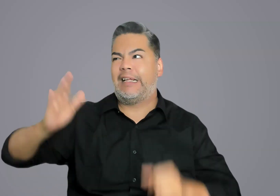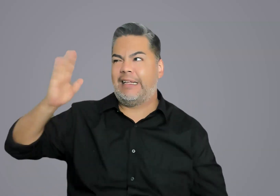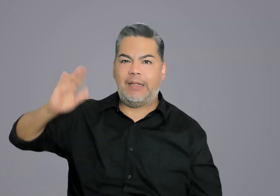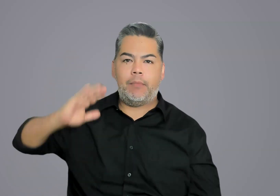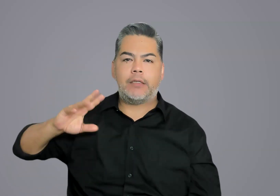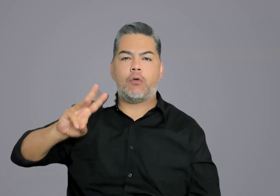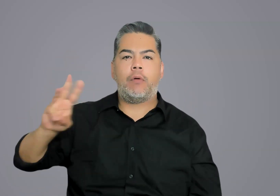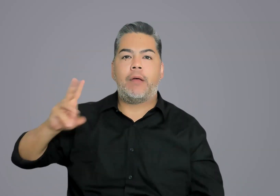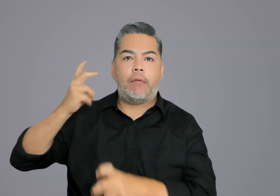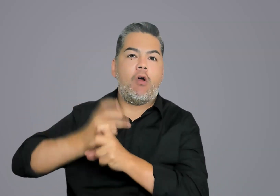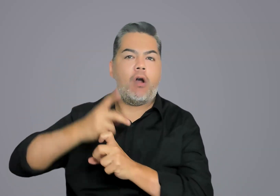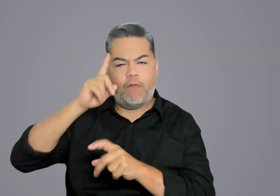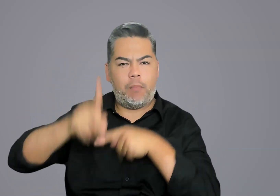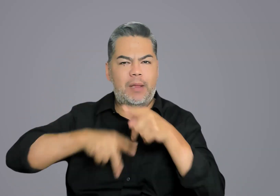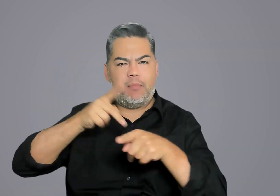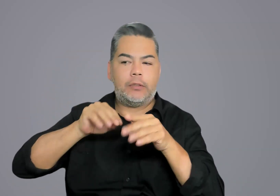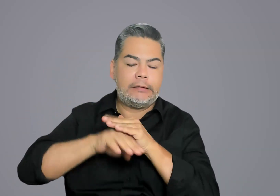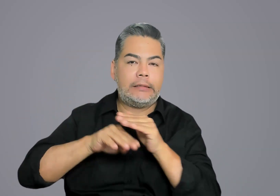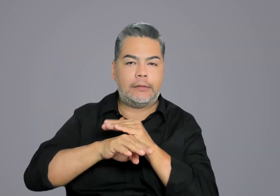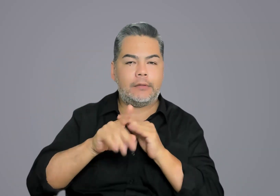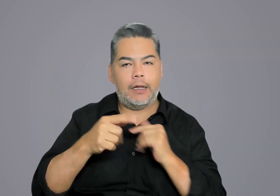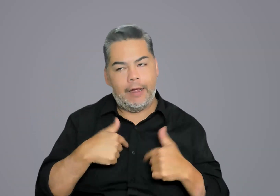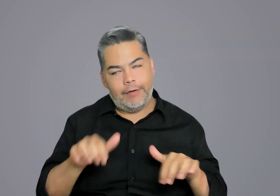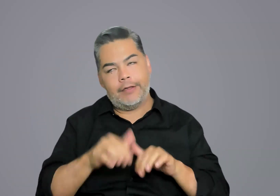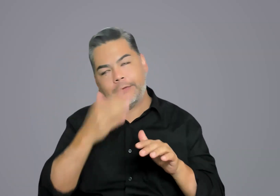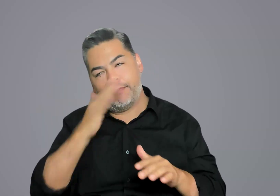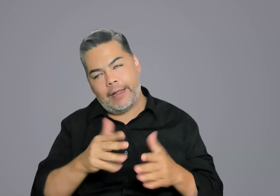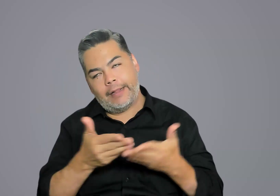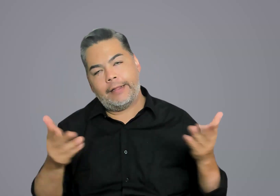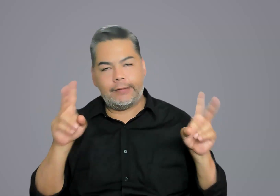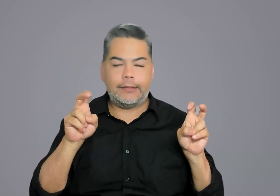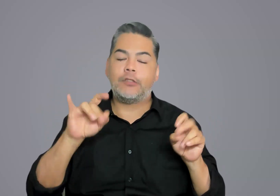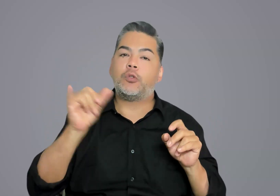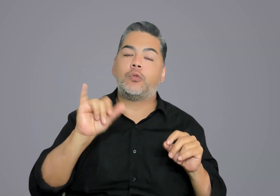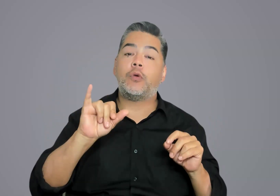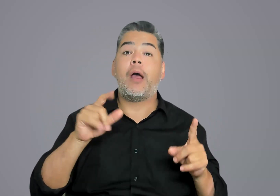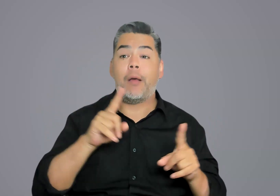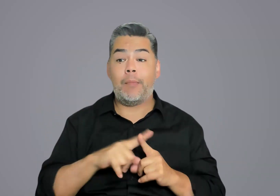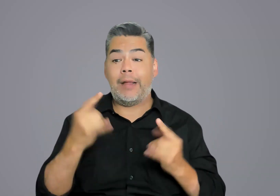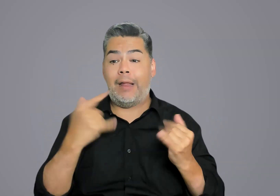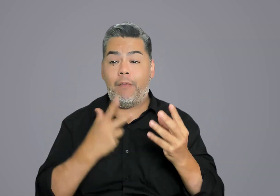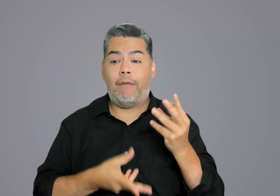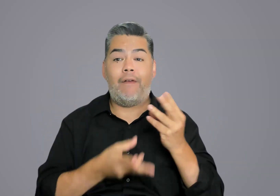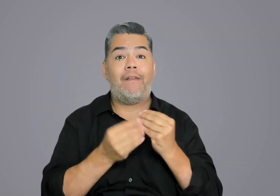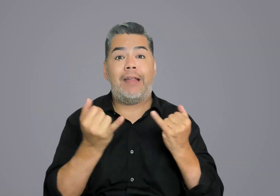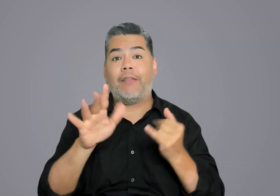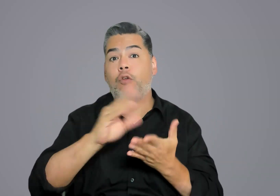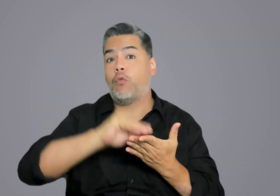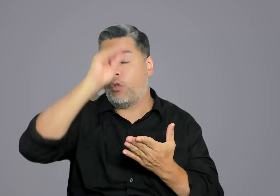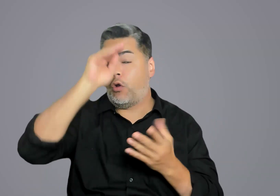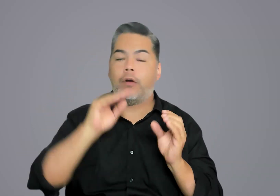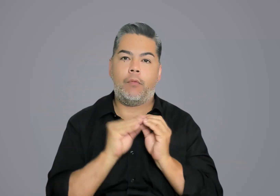website hard for people to use. I've done some bad stuff too. But I am saying that now that you know a little more, it's